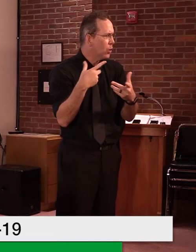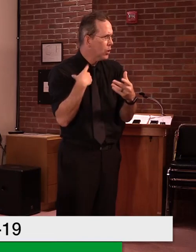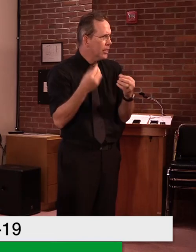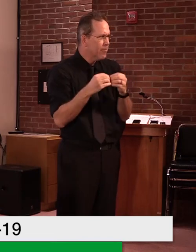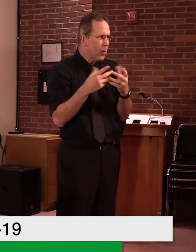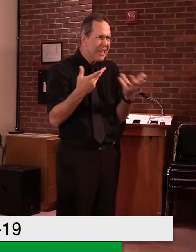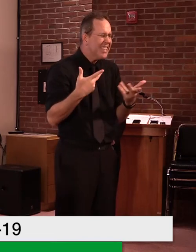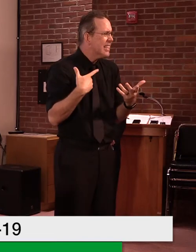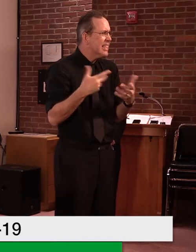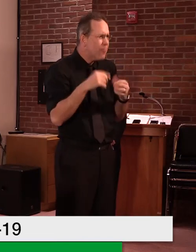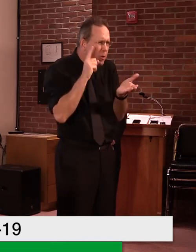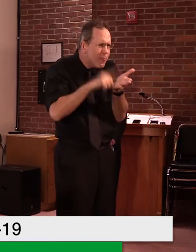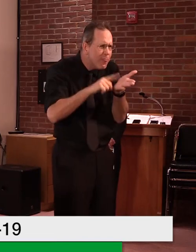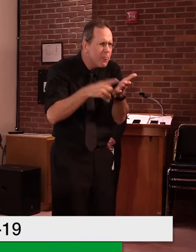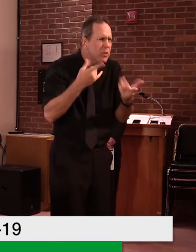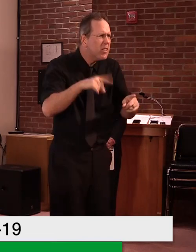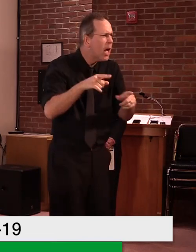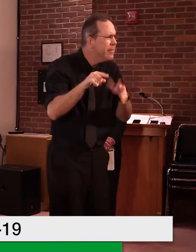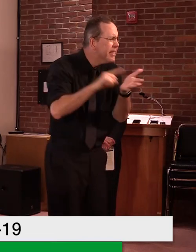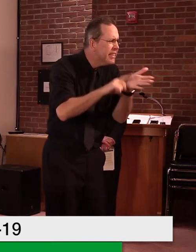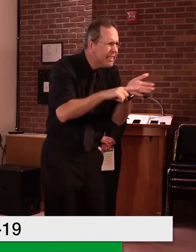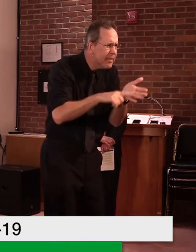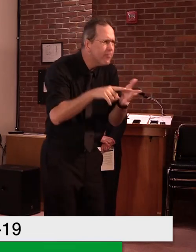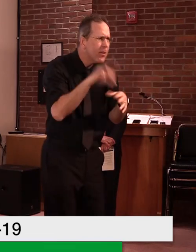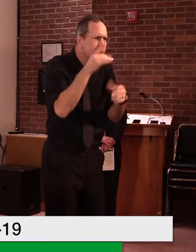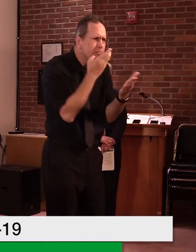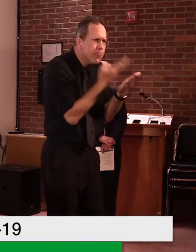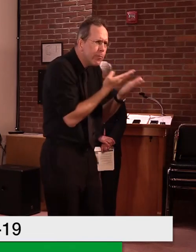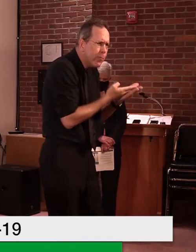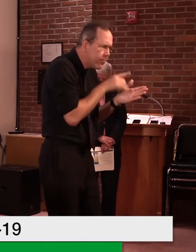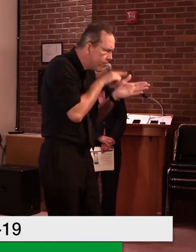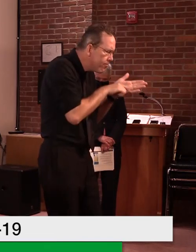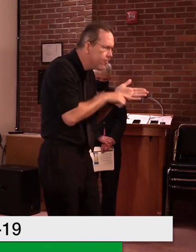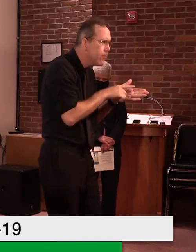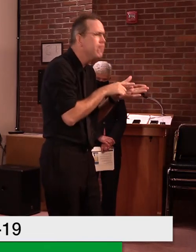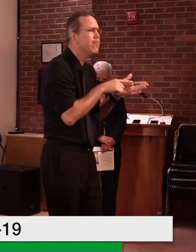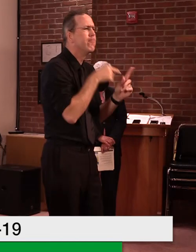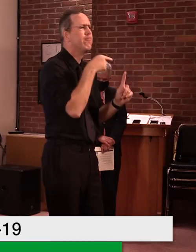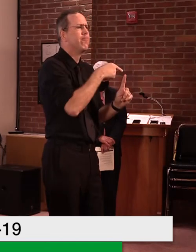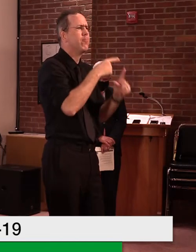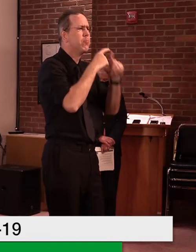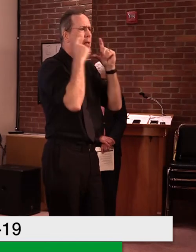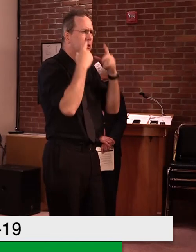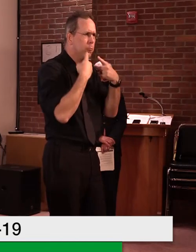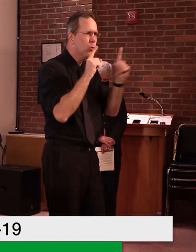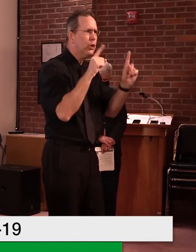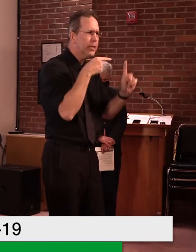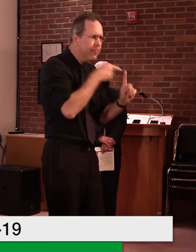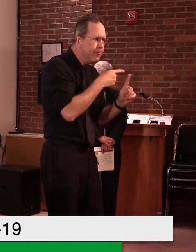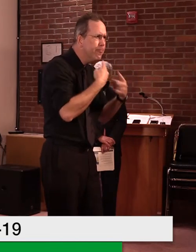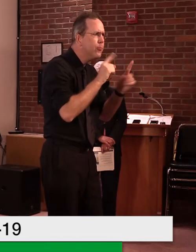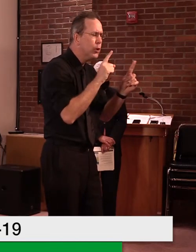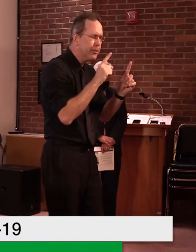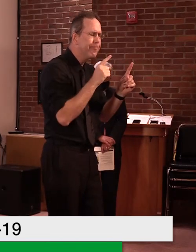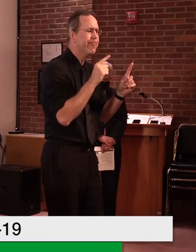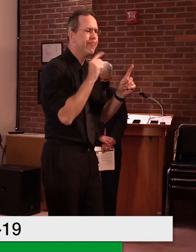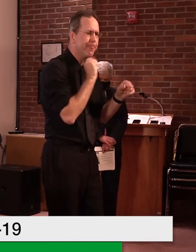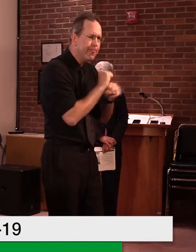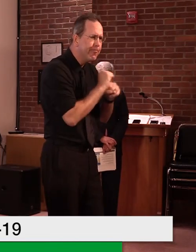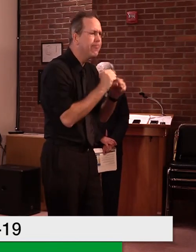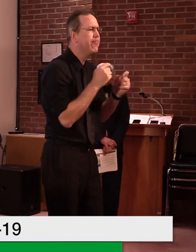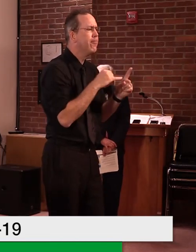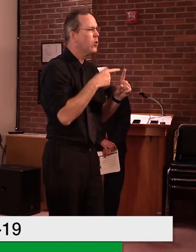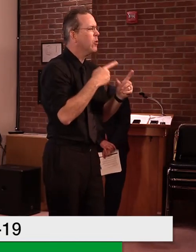information as to why the masks are so important, I think we're peaking at the right time. We're doing it at the right